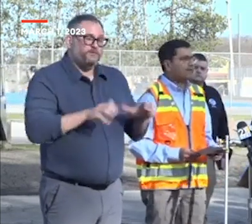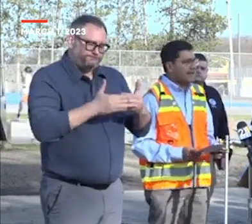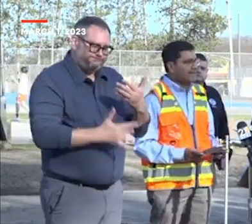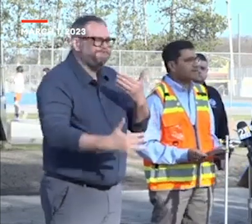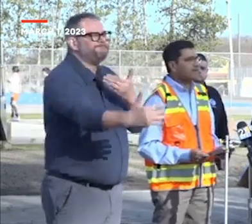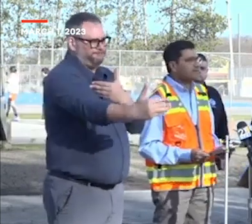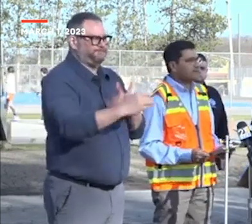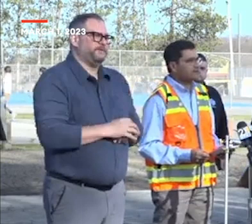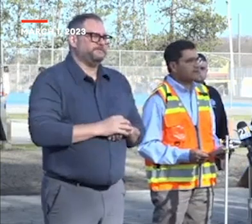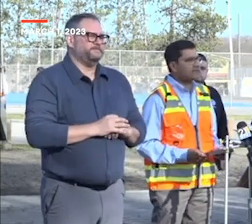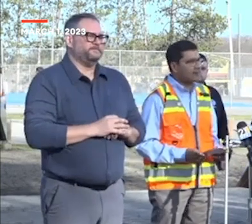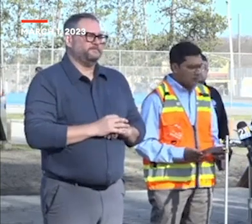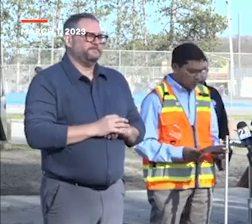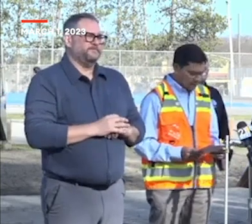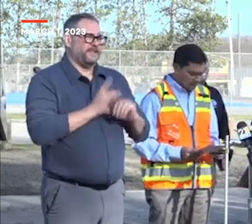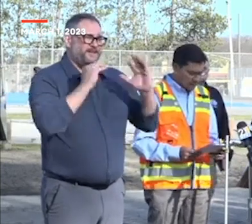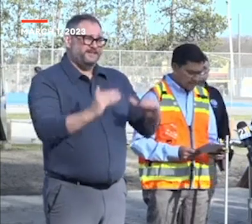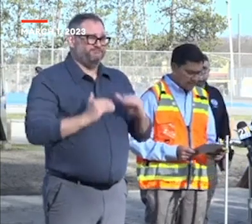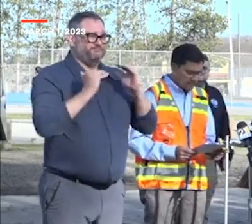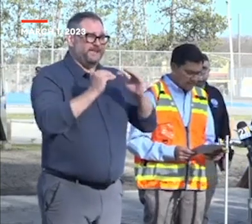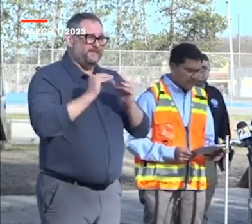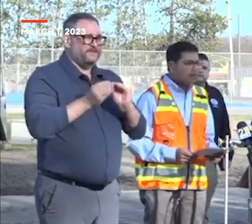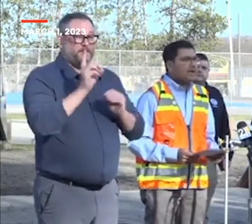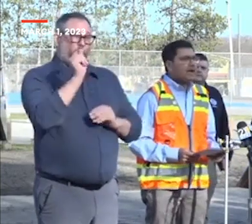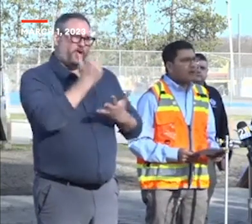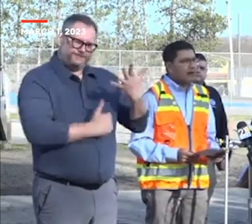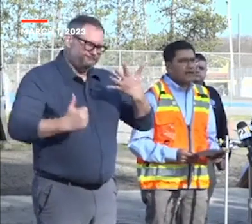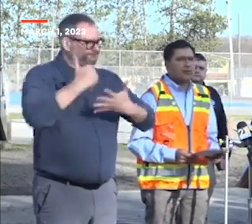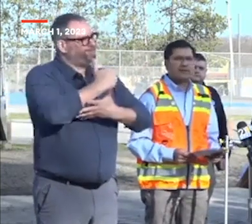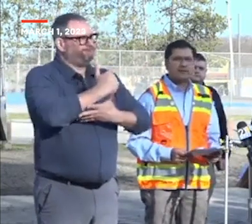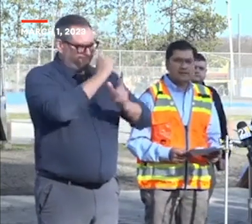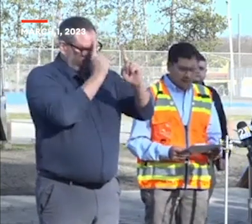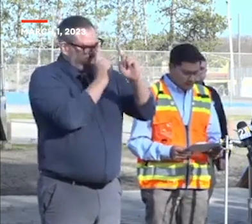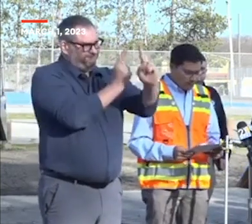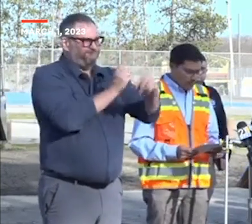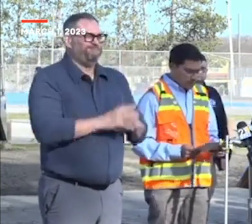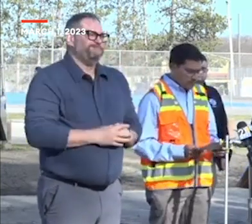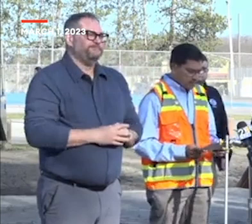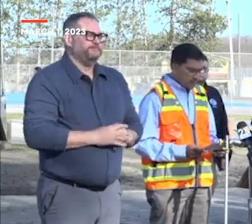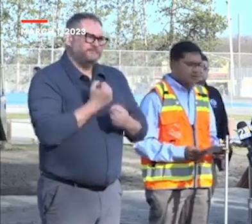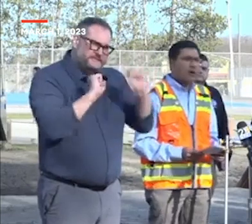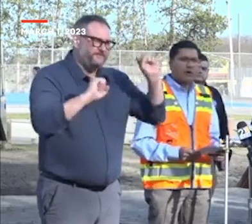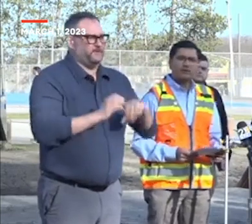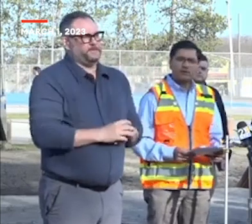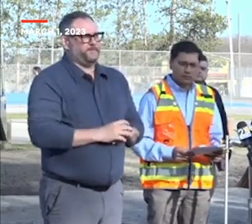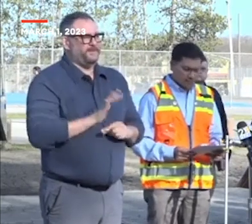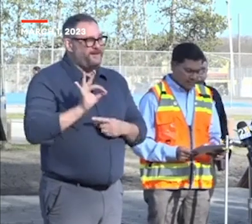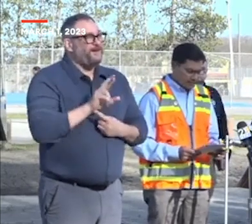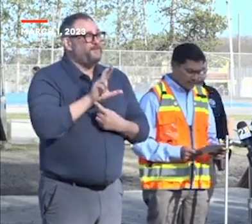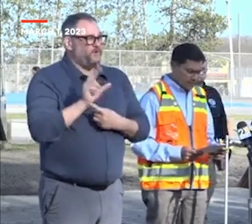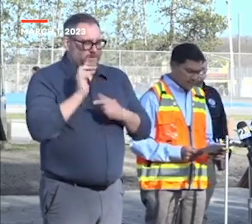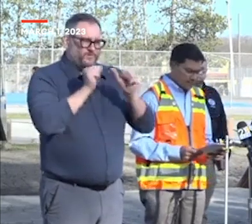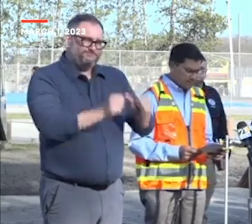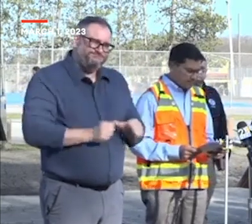to advance DOT's #1 priority, safety. FRA will continue to use all tools